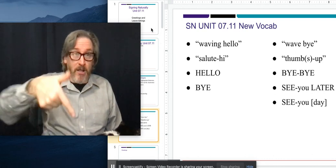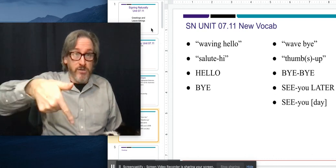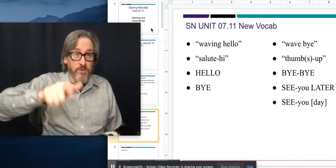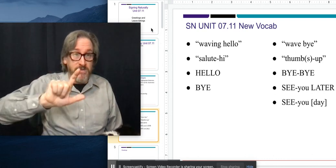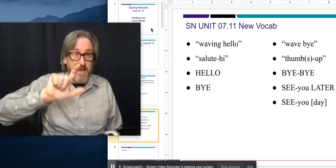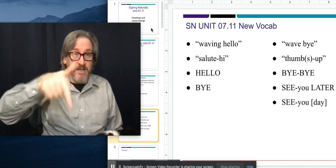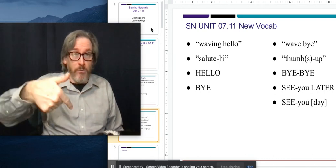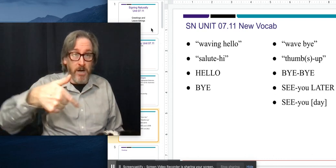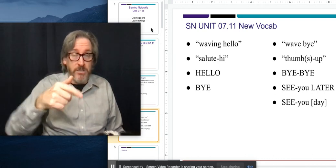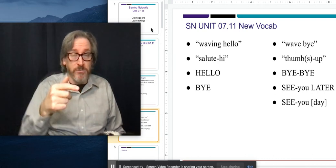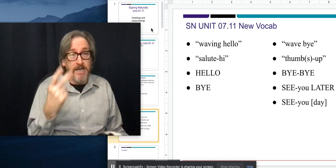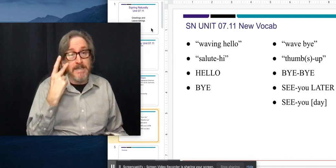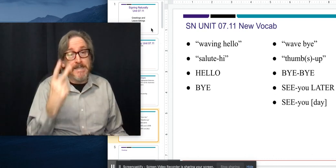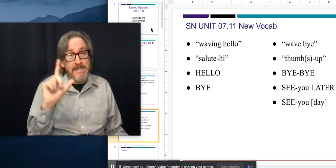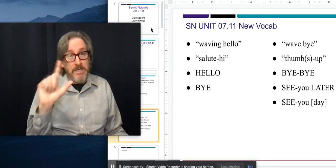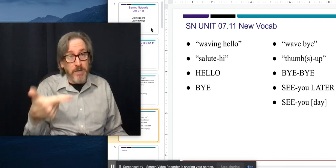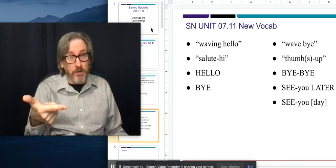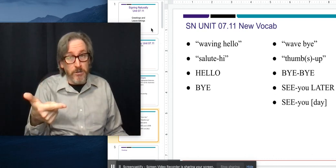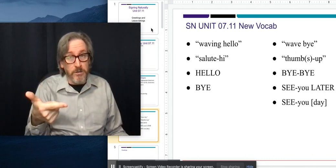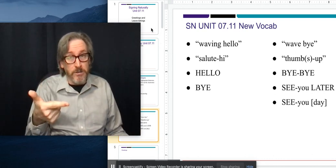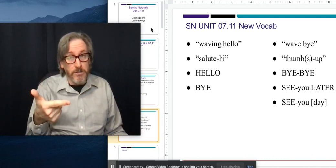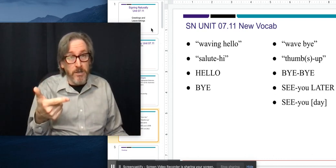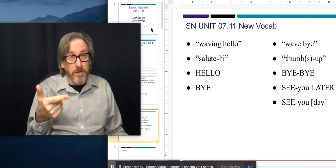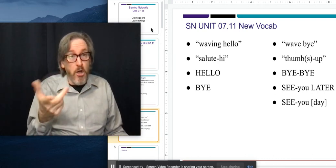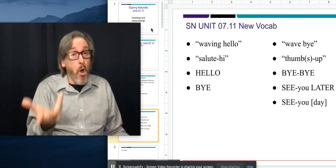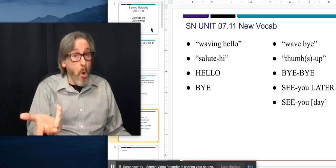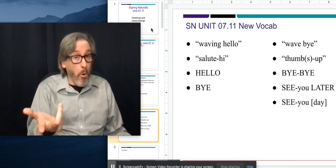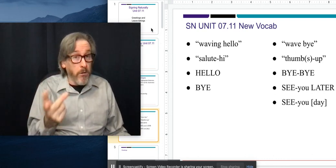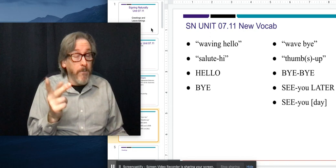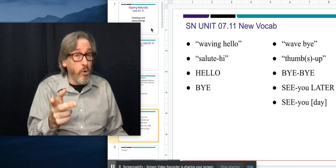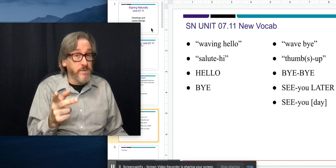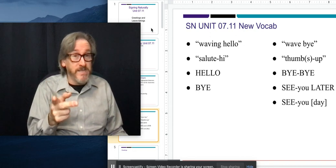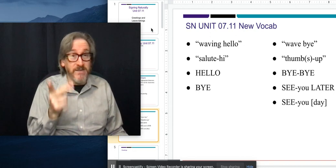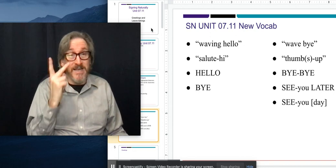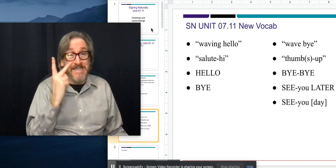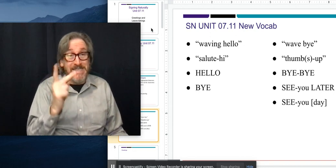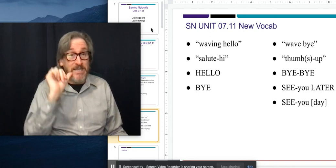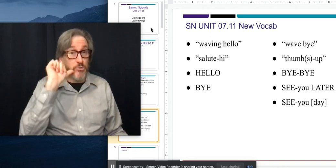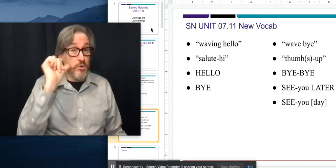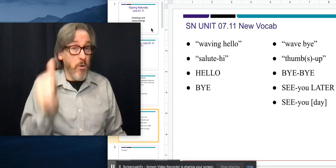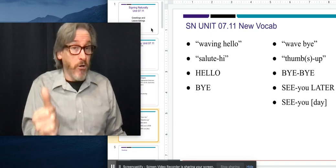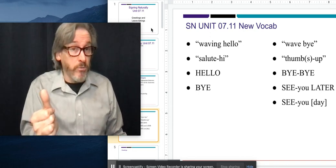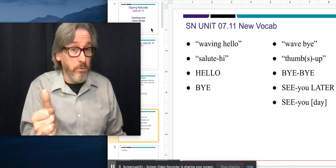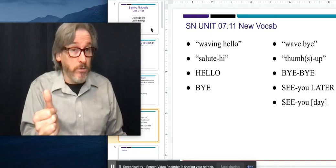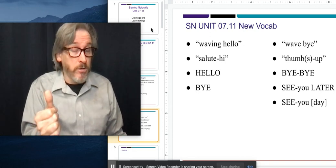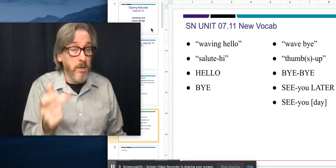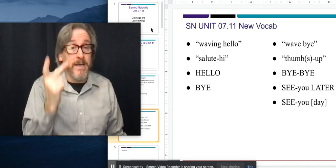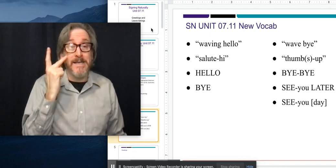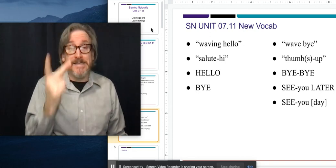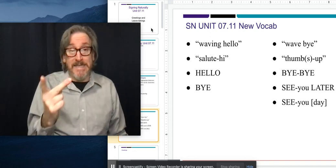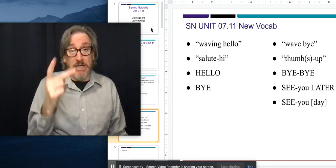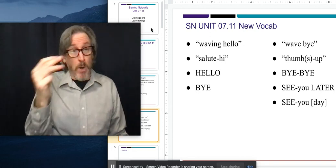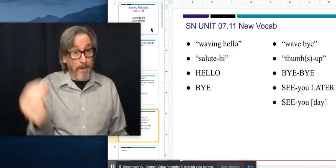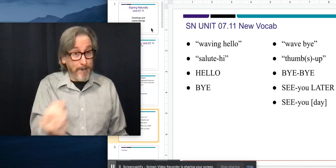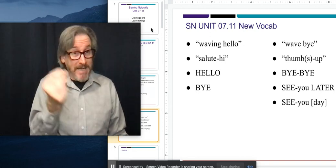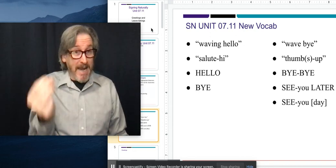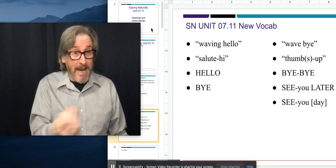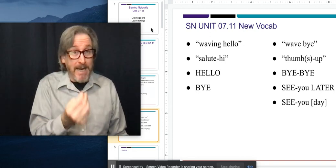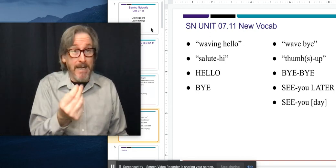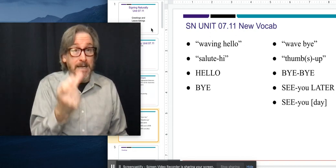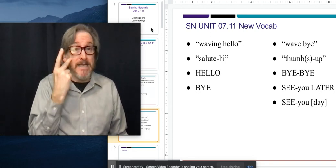an L sort of dialing a watch, right? See you later. Or more specific, see you tomorrow. See you